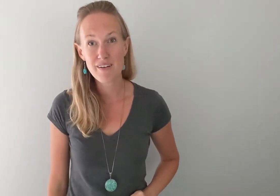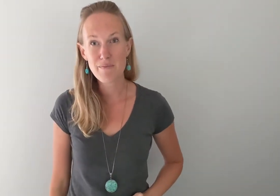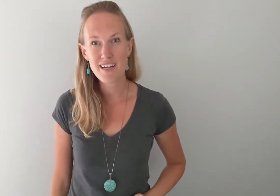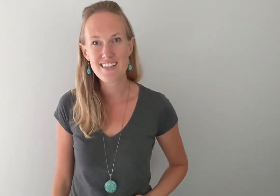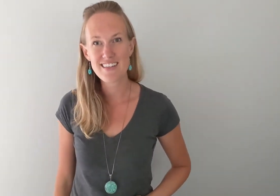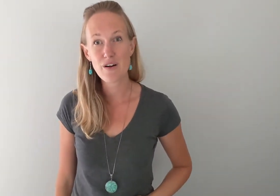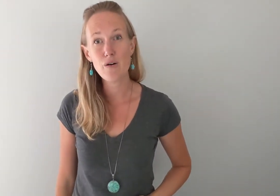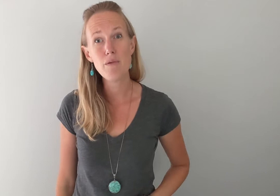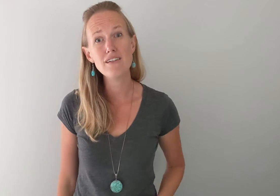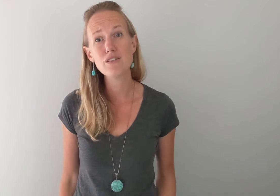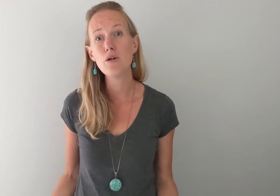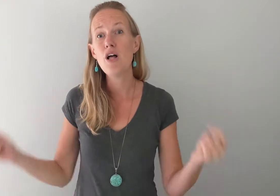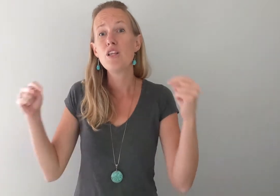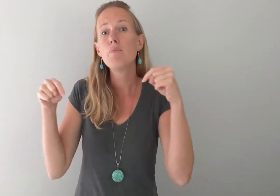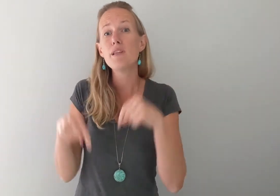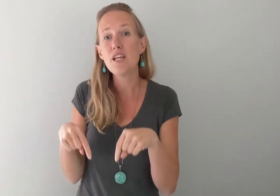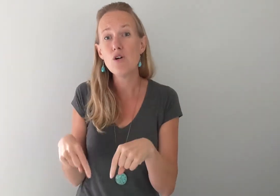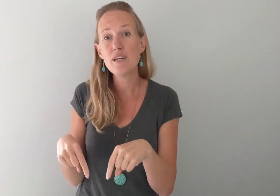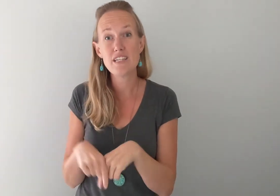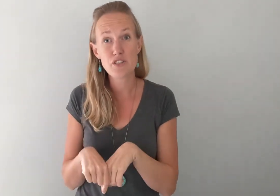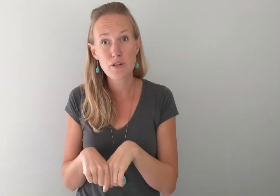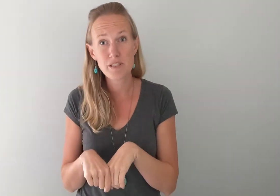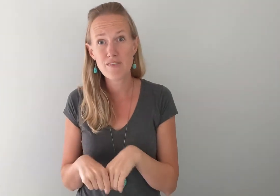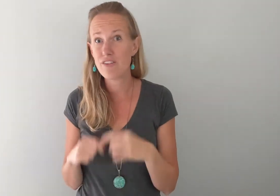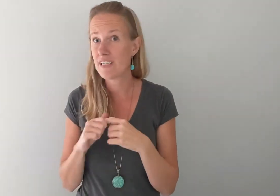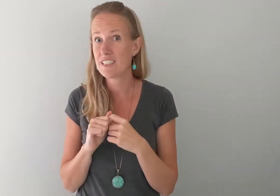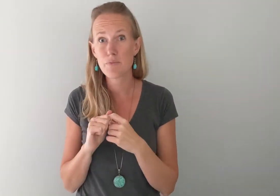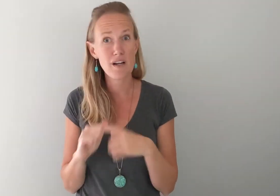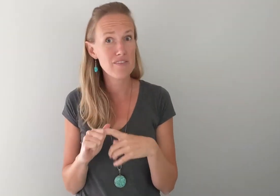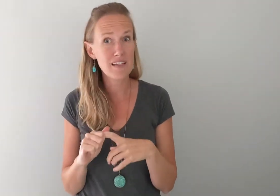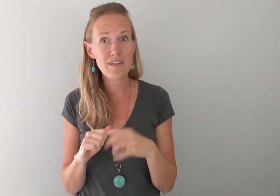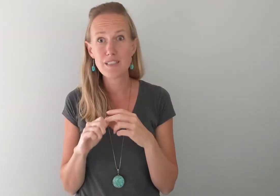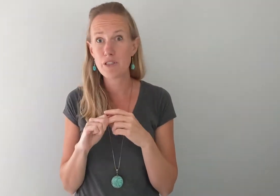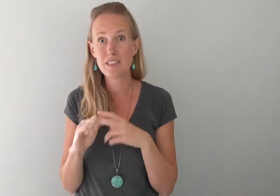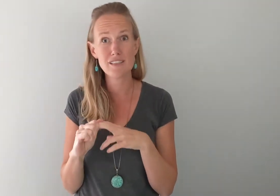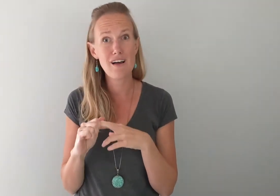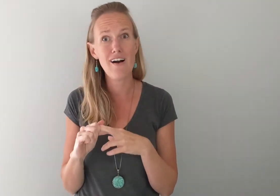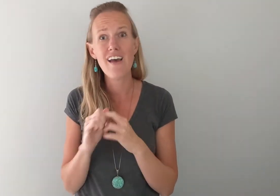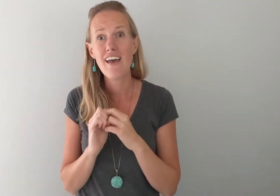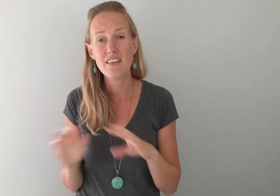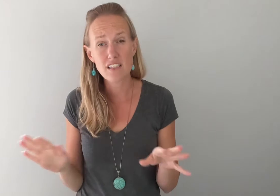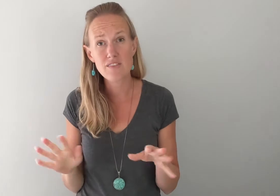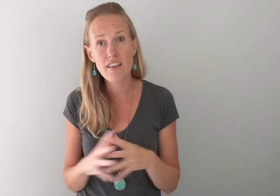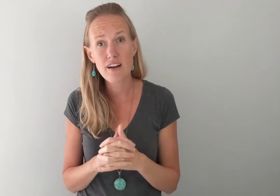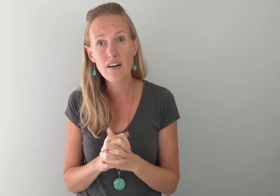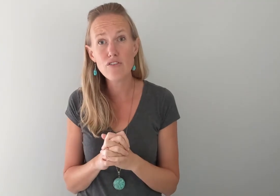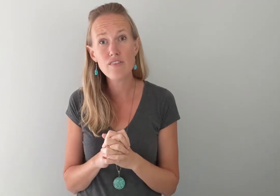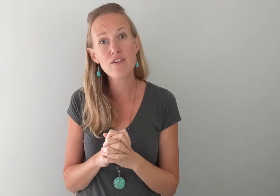my signs at home. Also, look below in the description for links to print off the lyrics, purchase a song, and lots of other helpful